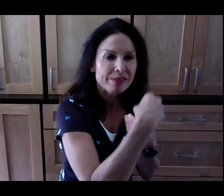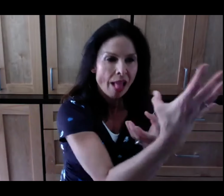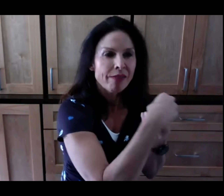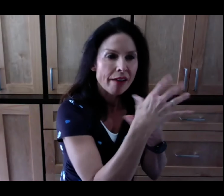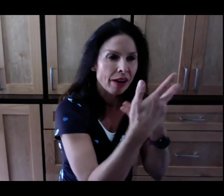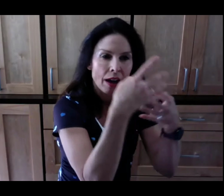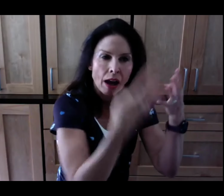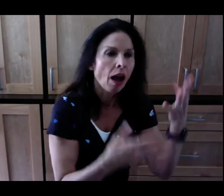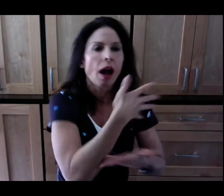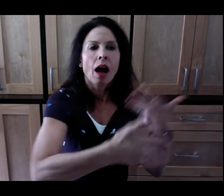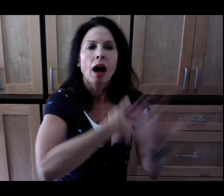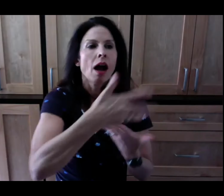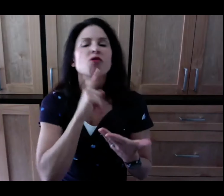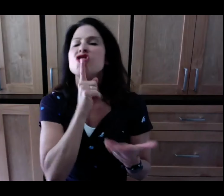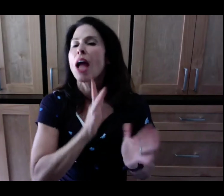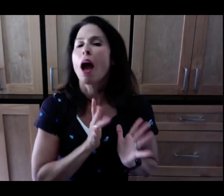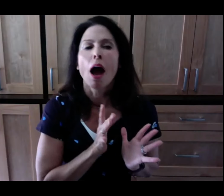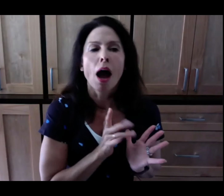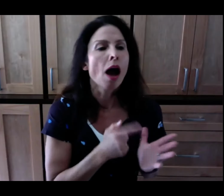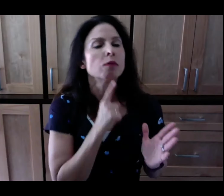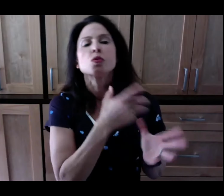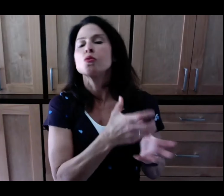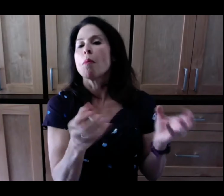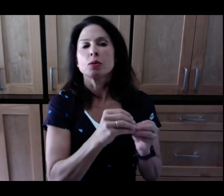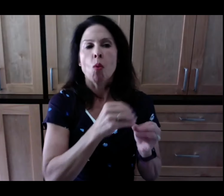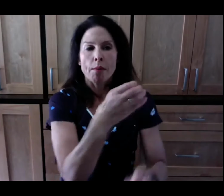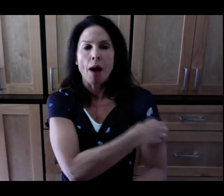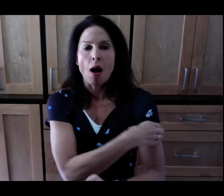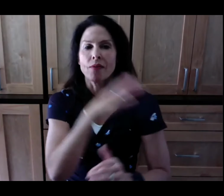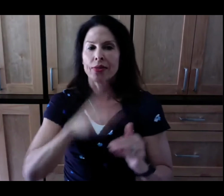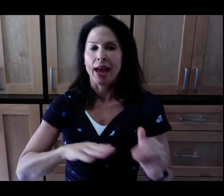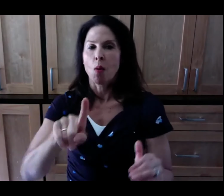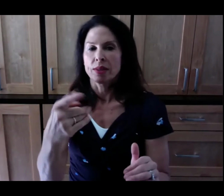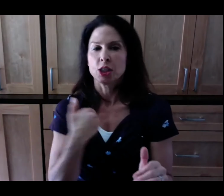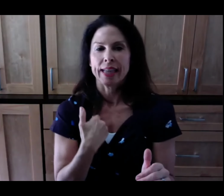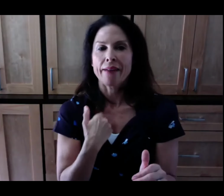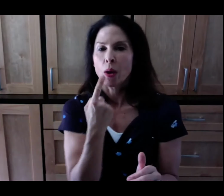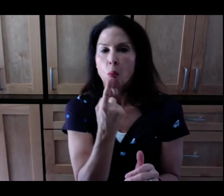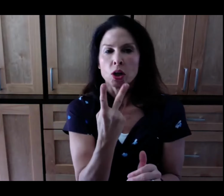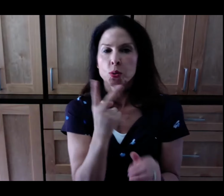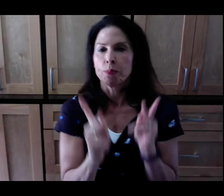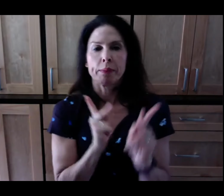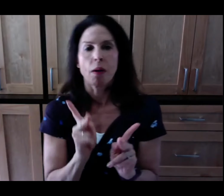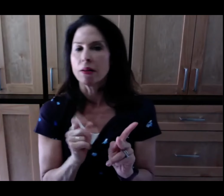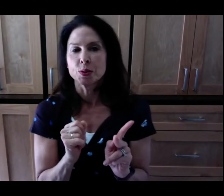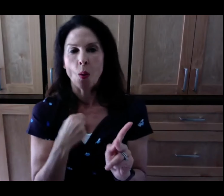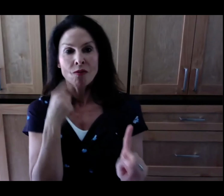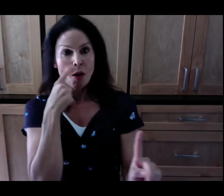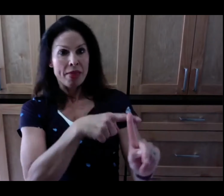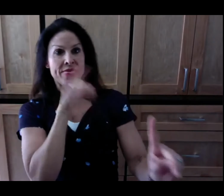And we would try to get them involved because we were managing so many different grants at the same time. And it was very empowering and powerful